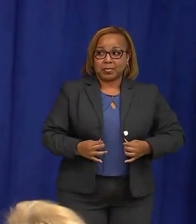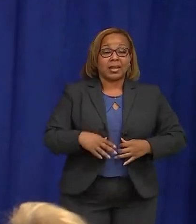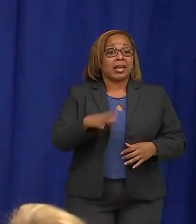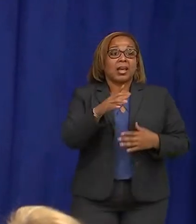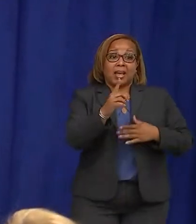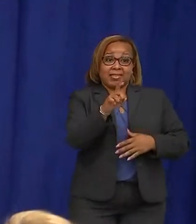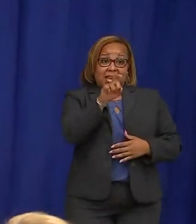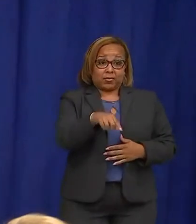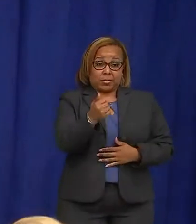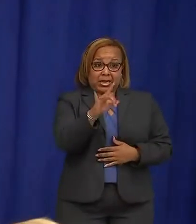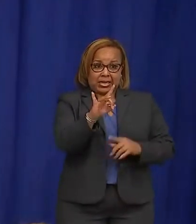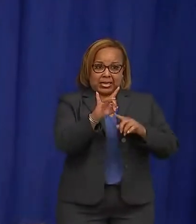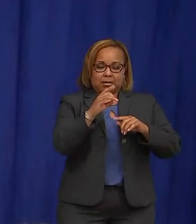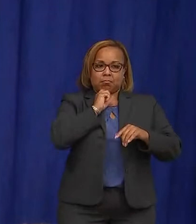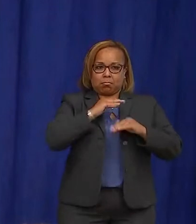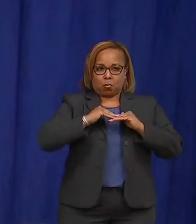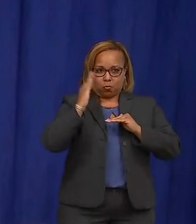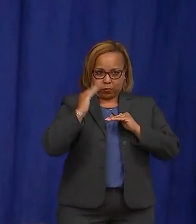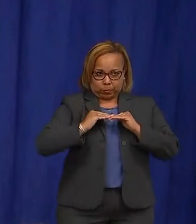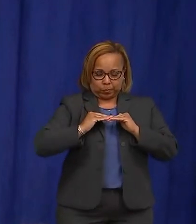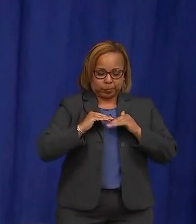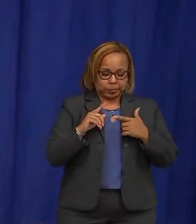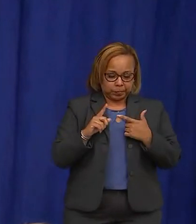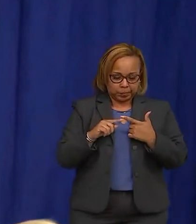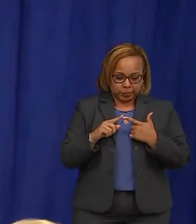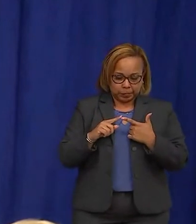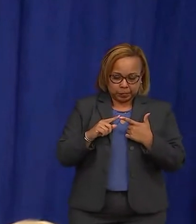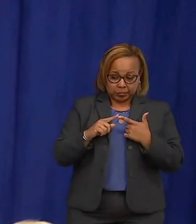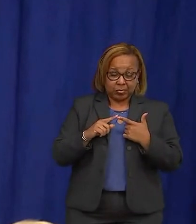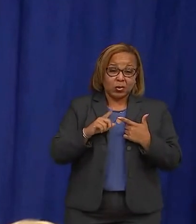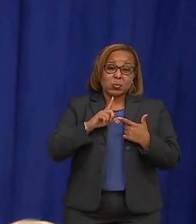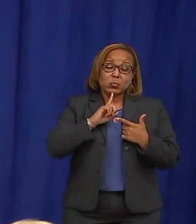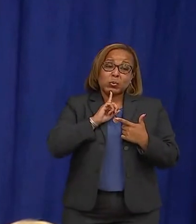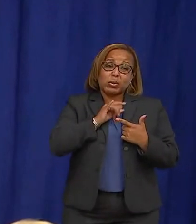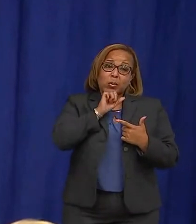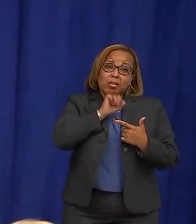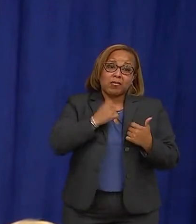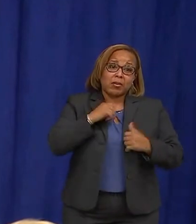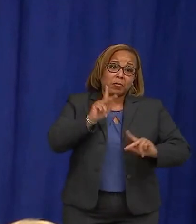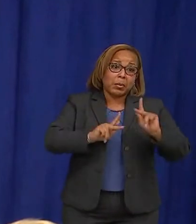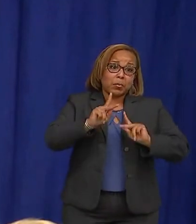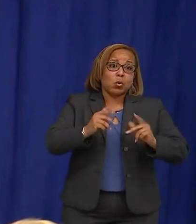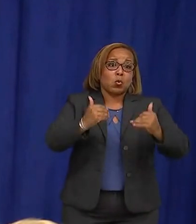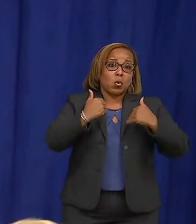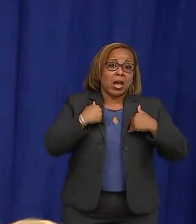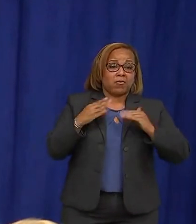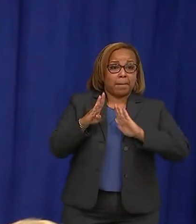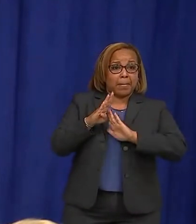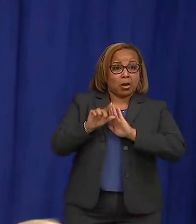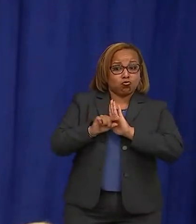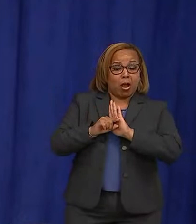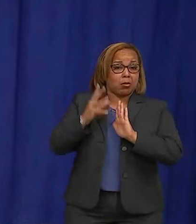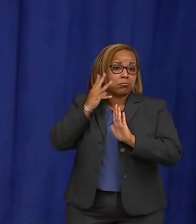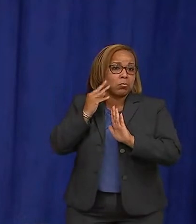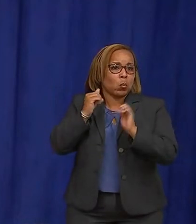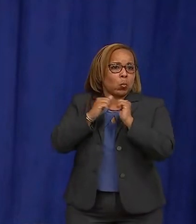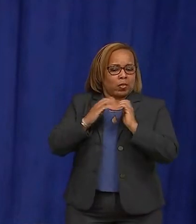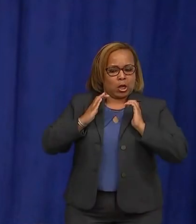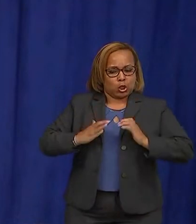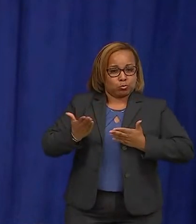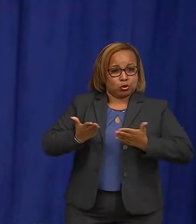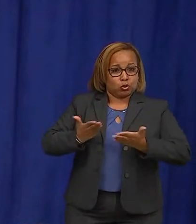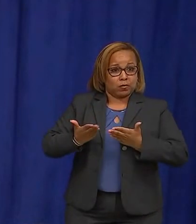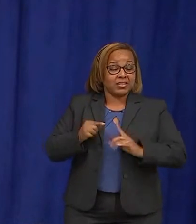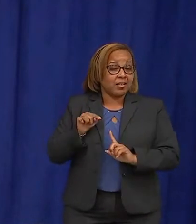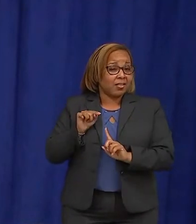So they have to be 18 and over. We really would love to have people who have a background in customer service, because this